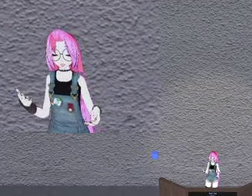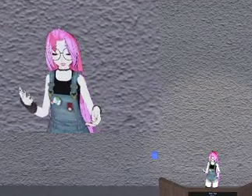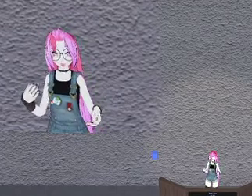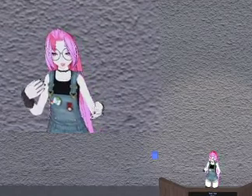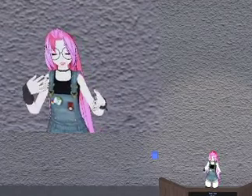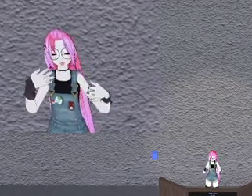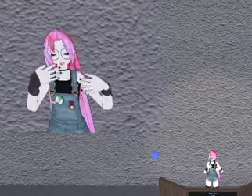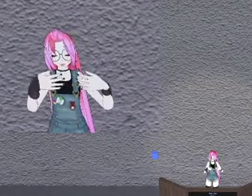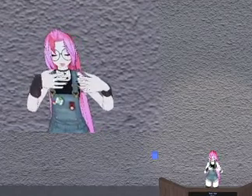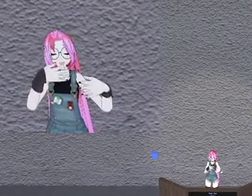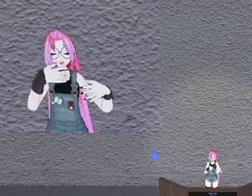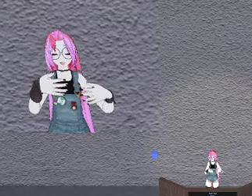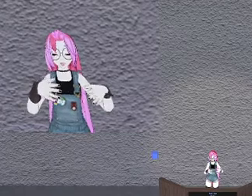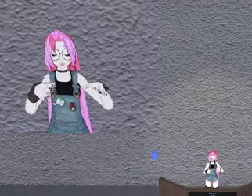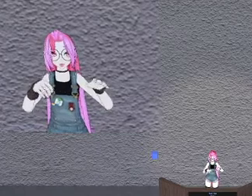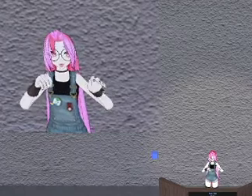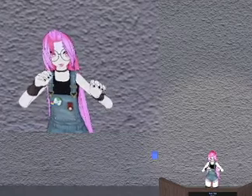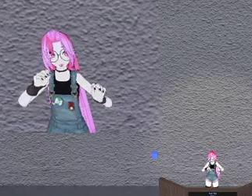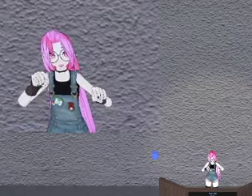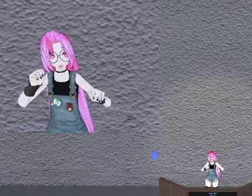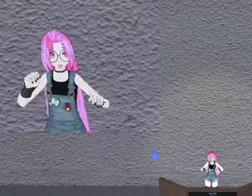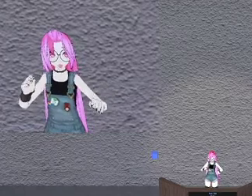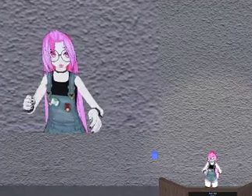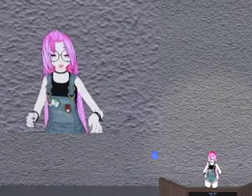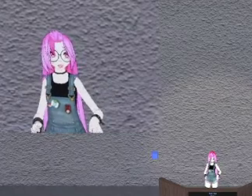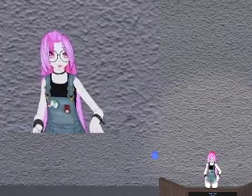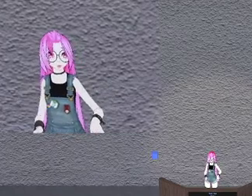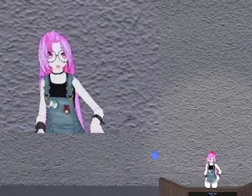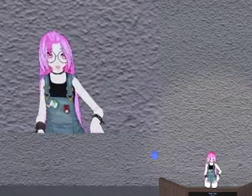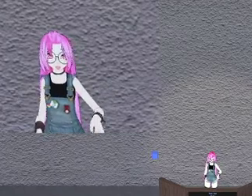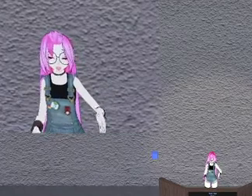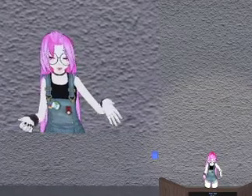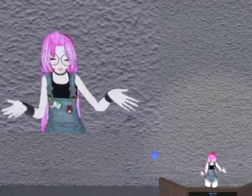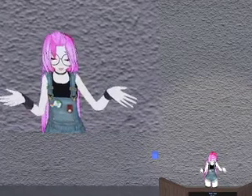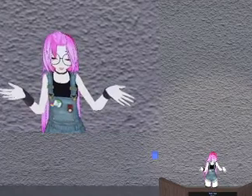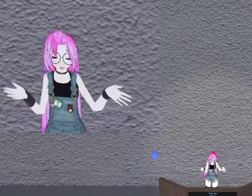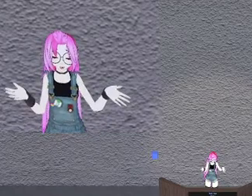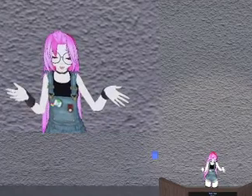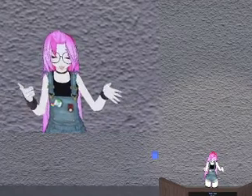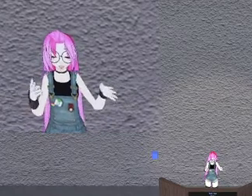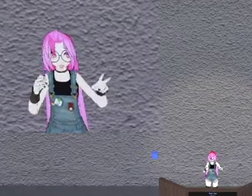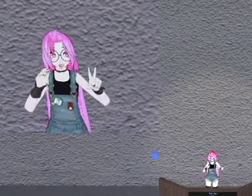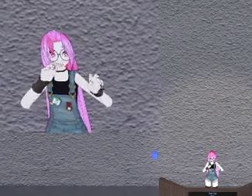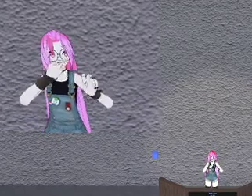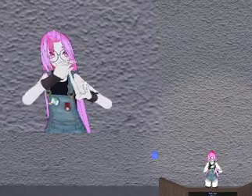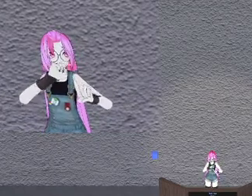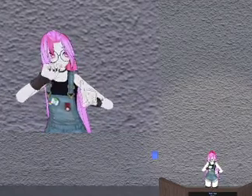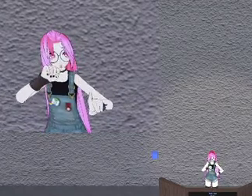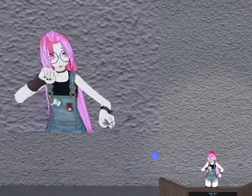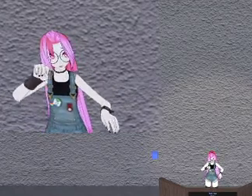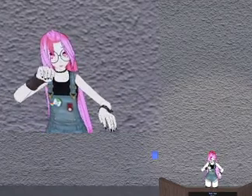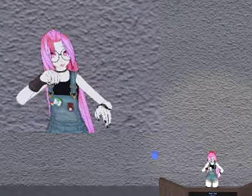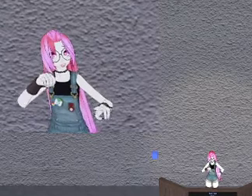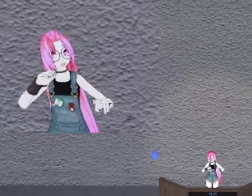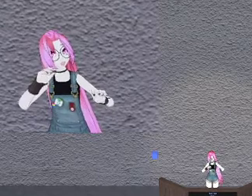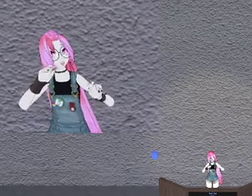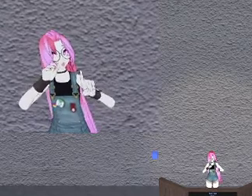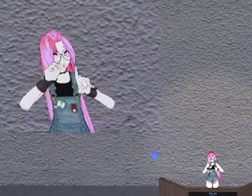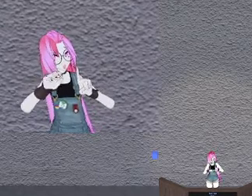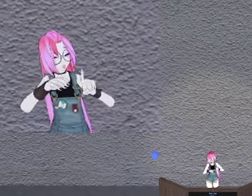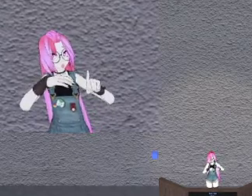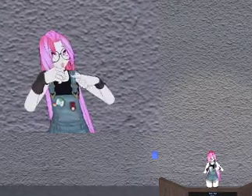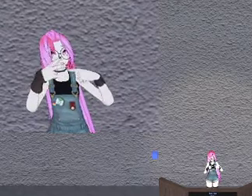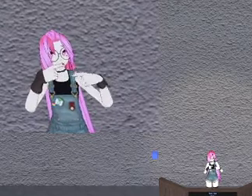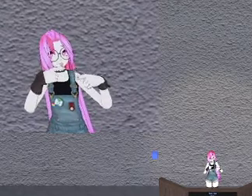learned, and you just have to keep doing it and pick it up. Which is why it's great. Like we have things like the Monday socials, where you're just kind